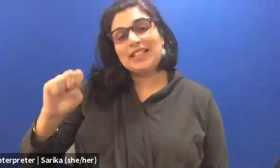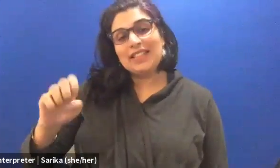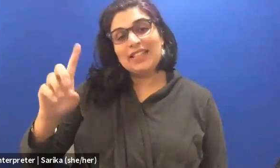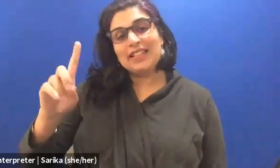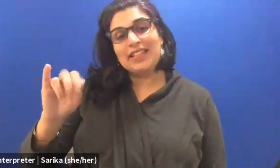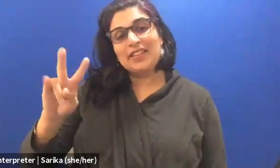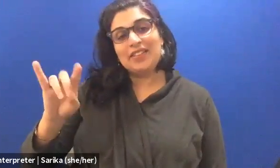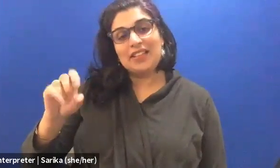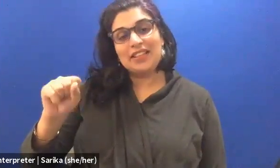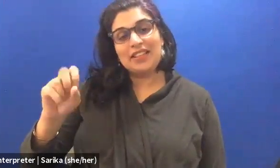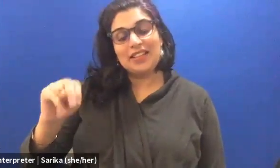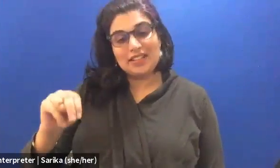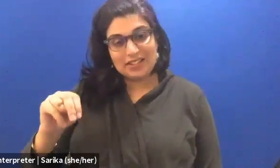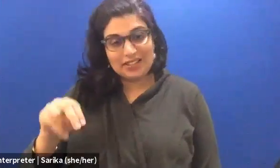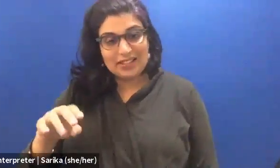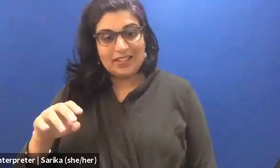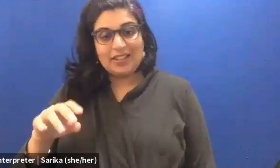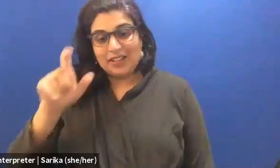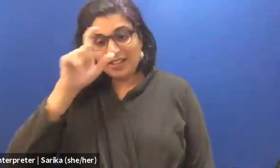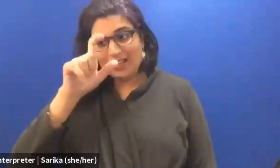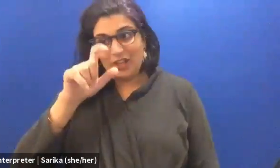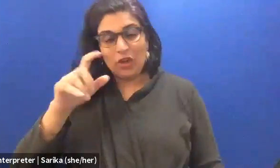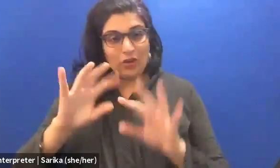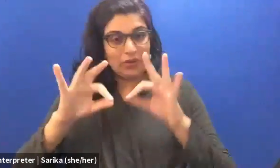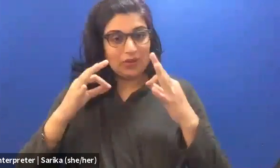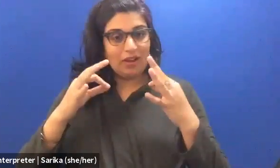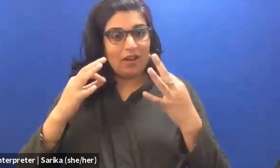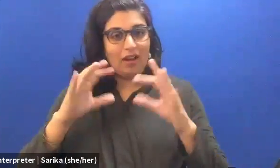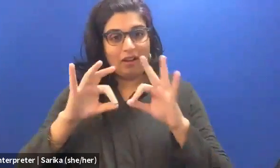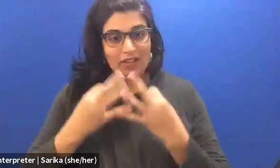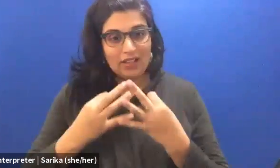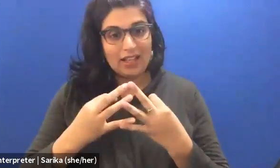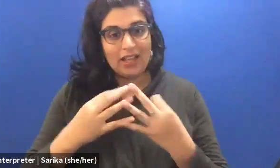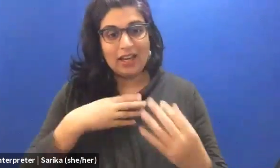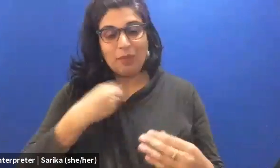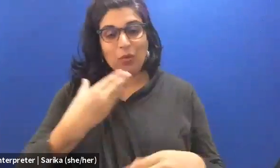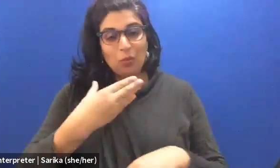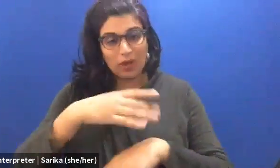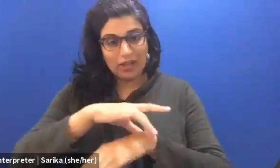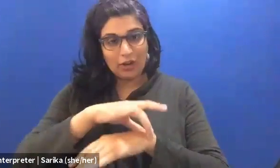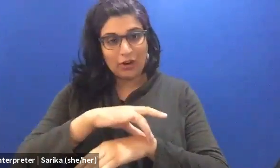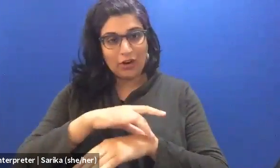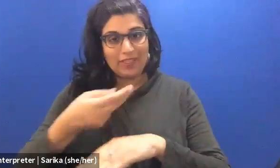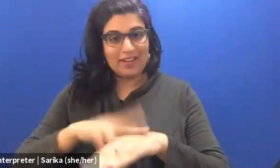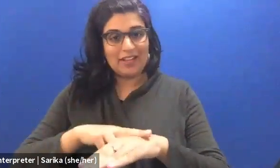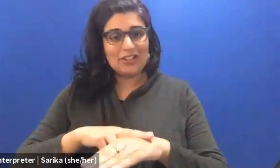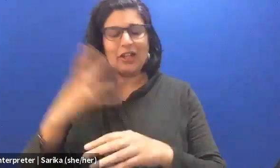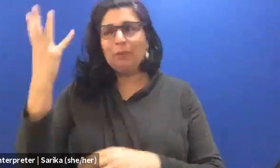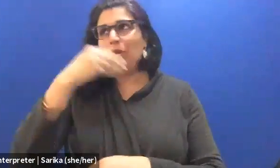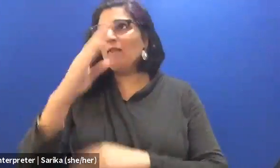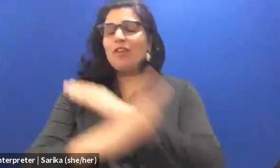I'm Kiwatayashi Eagle Clan. I'm up here in the White Earth Nation. It's a beautiful fall day. Sun is still out,